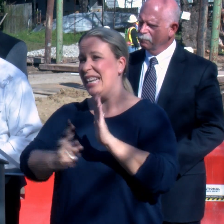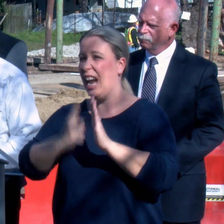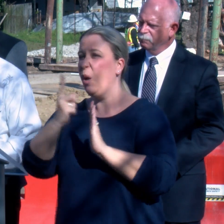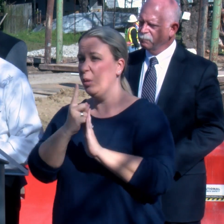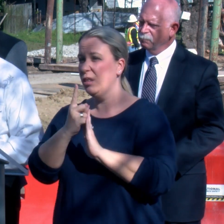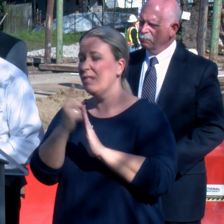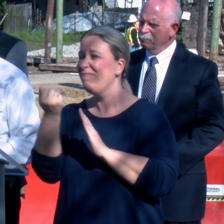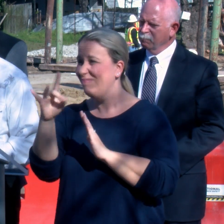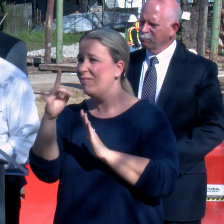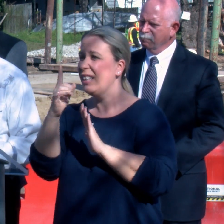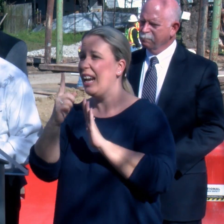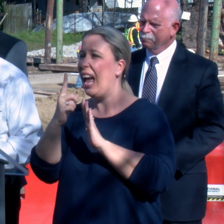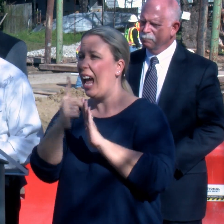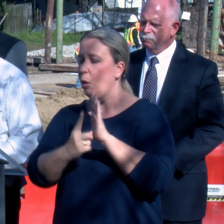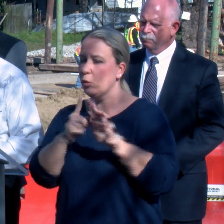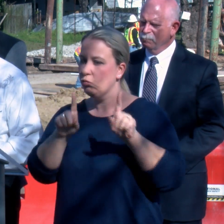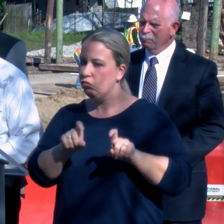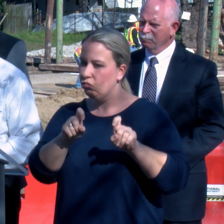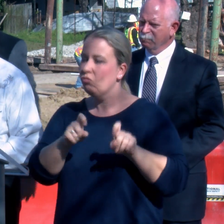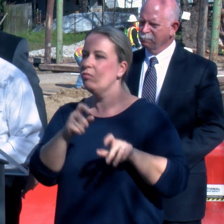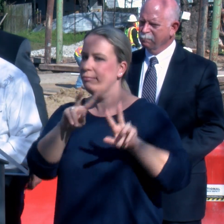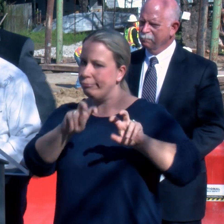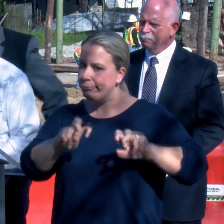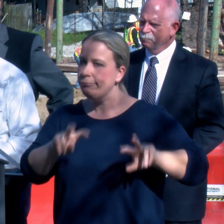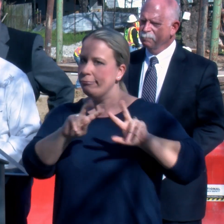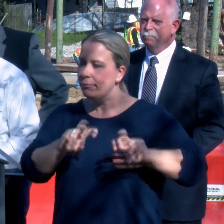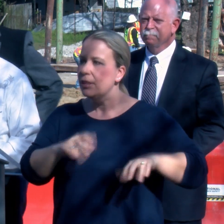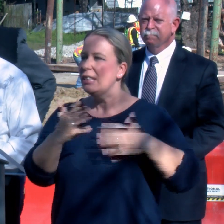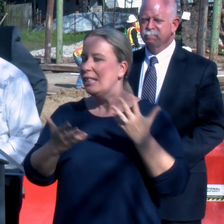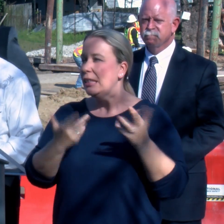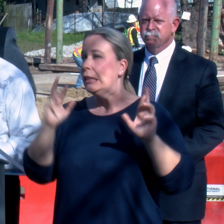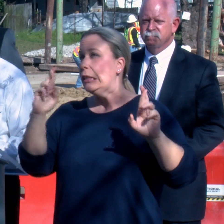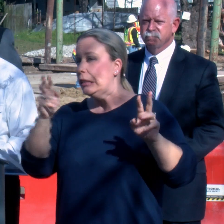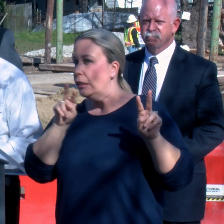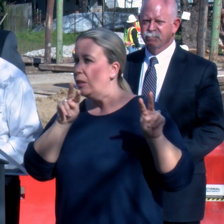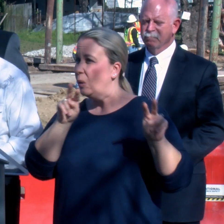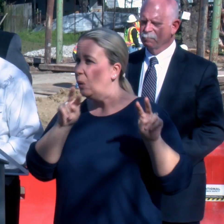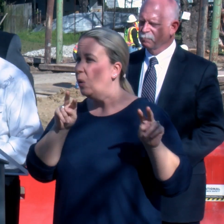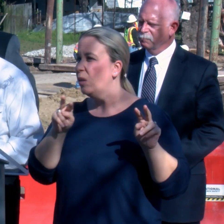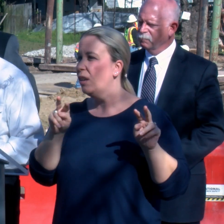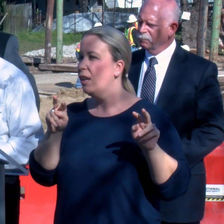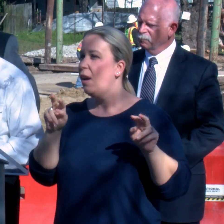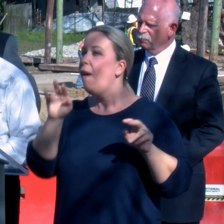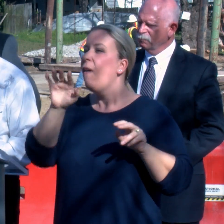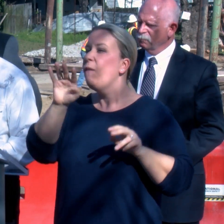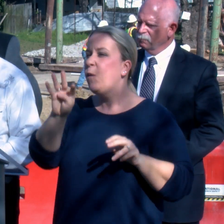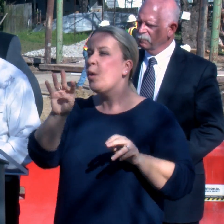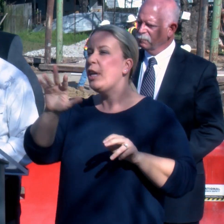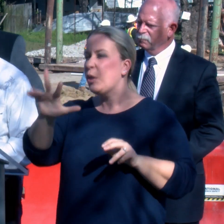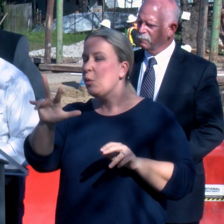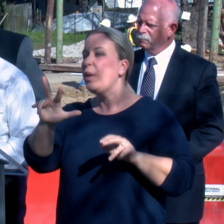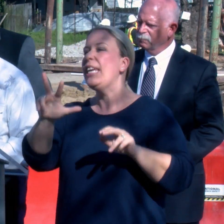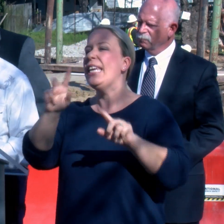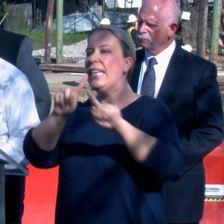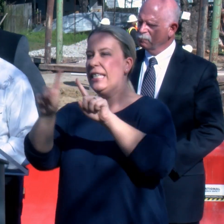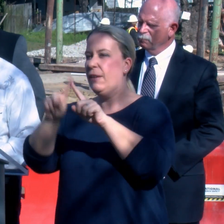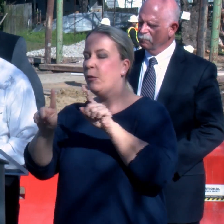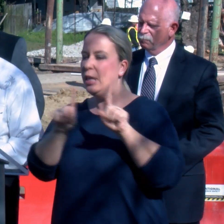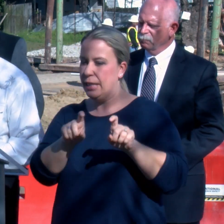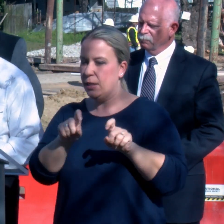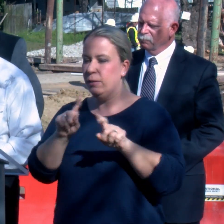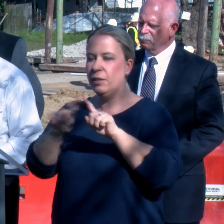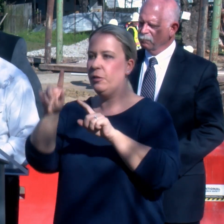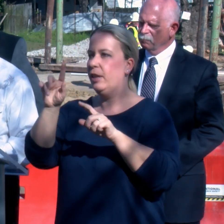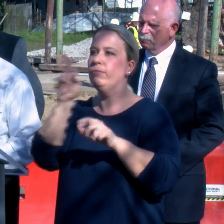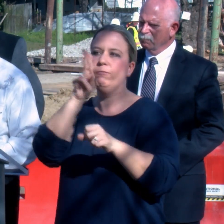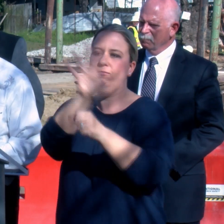hours. So we anticipate, and there are 43 samples coming from different areas.